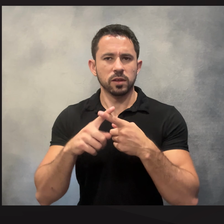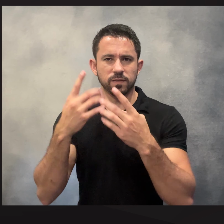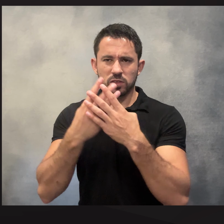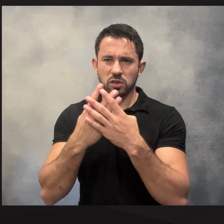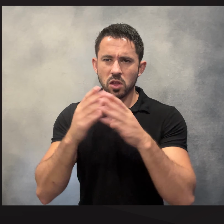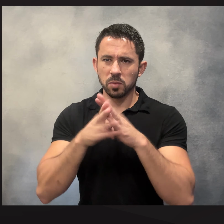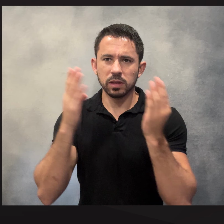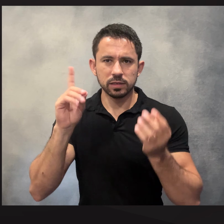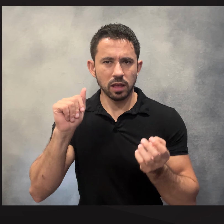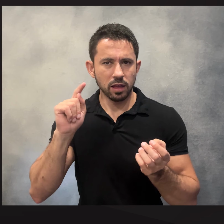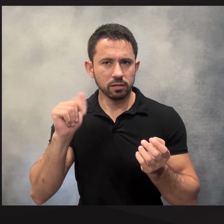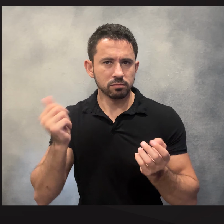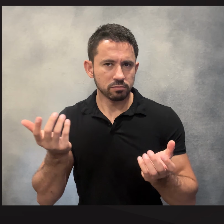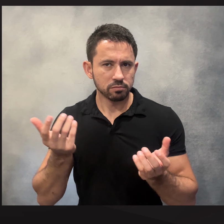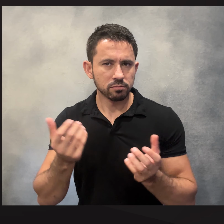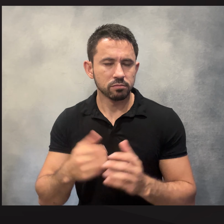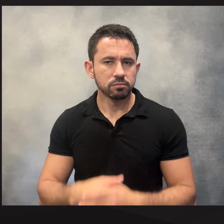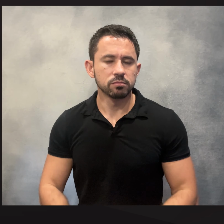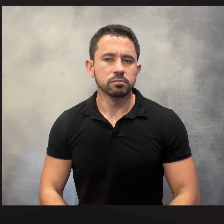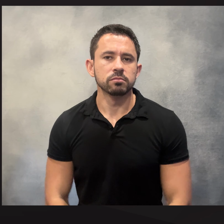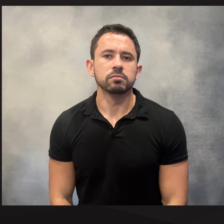How to filter open data.